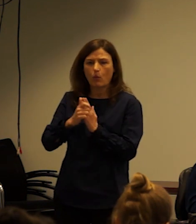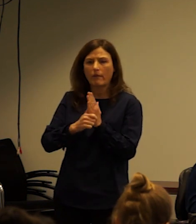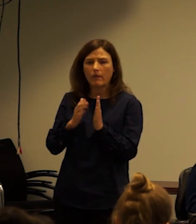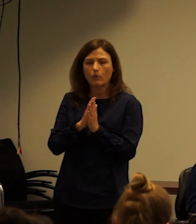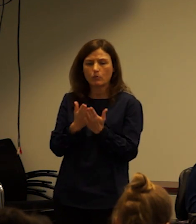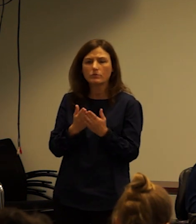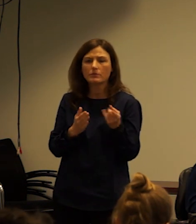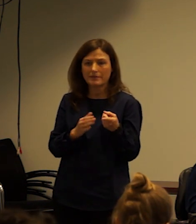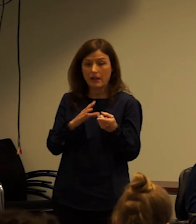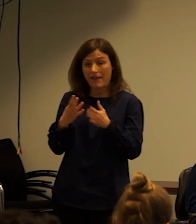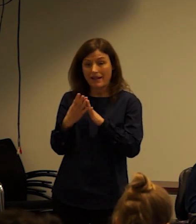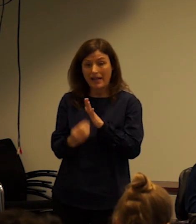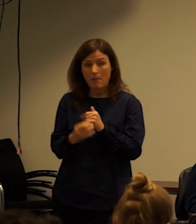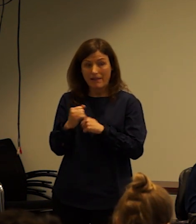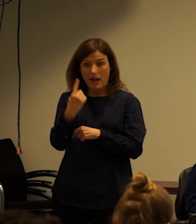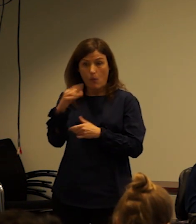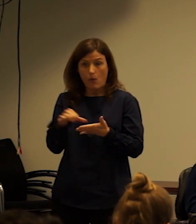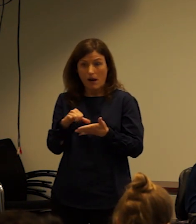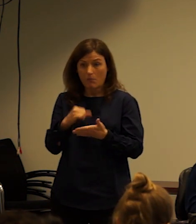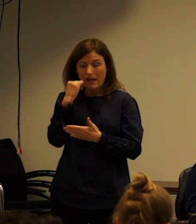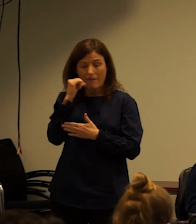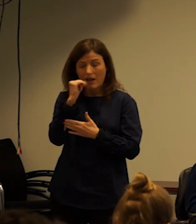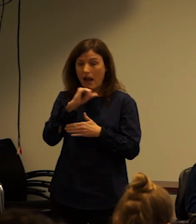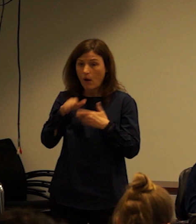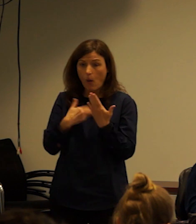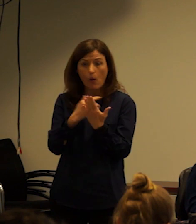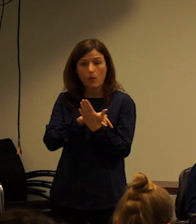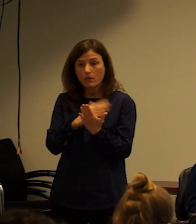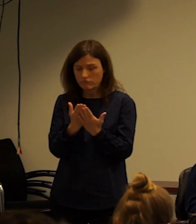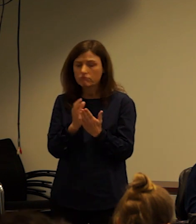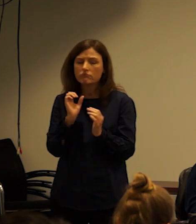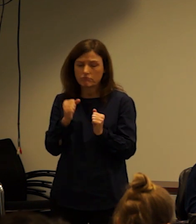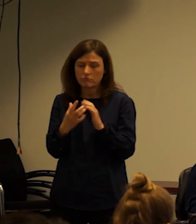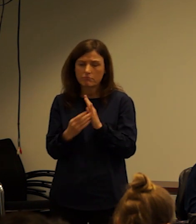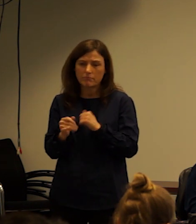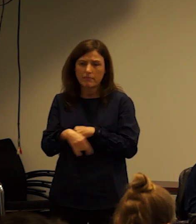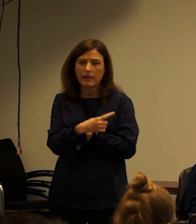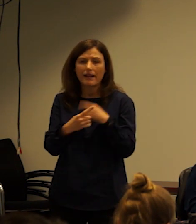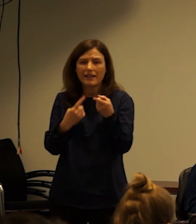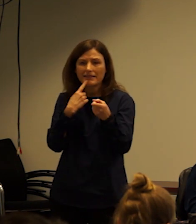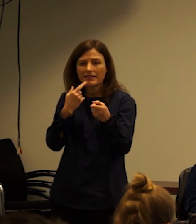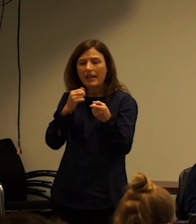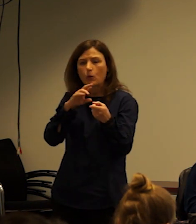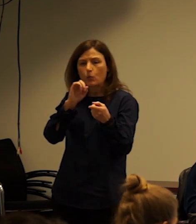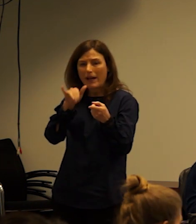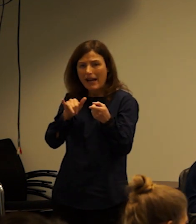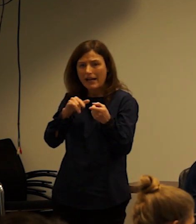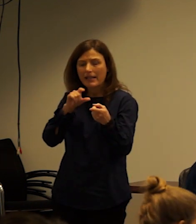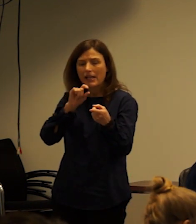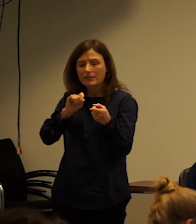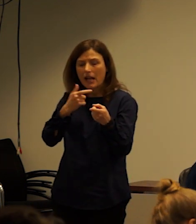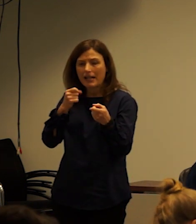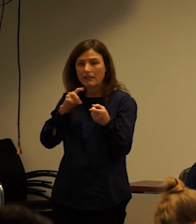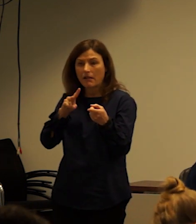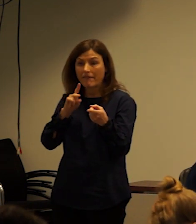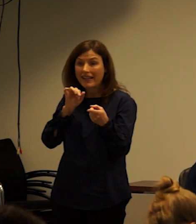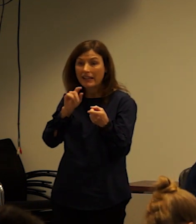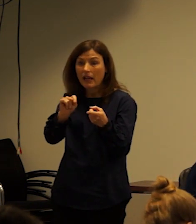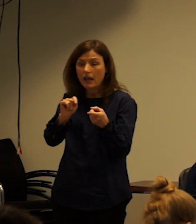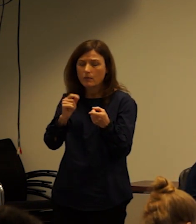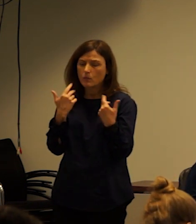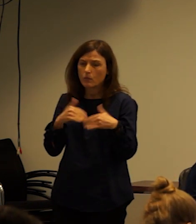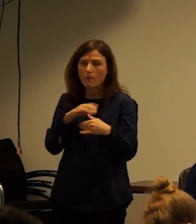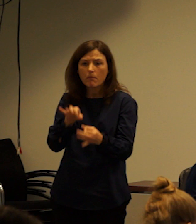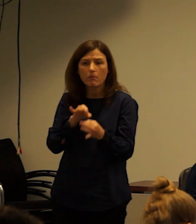of this one page if you didn't want to make a copy of the entire training. And the ready.gov kit, yeah, that is the perfect place to